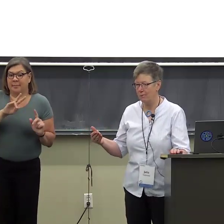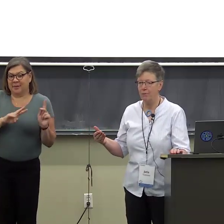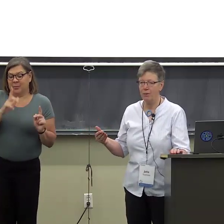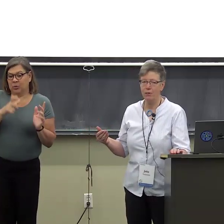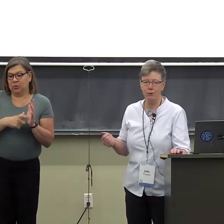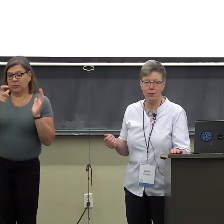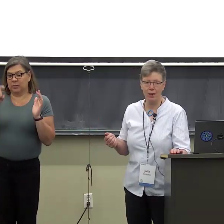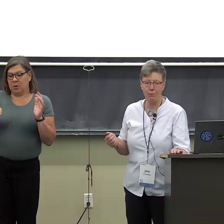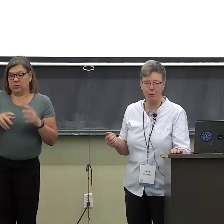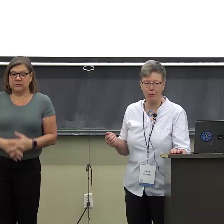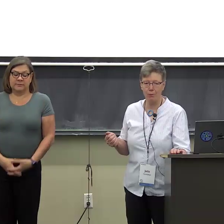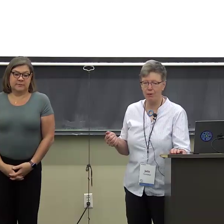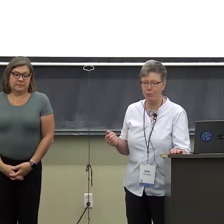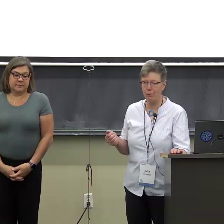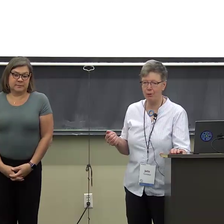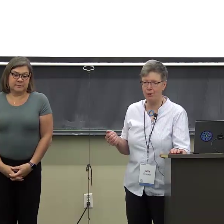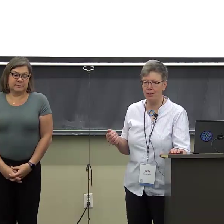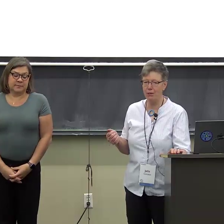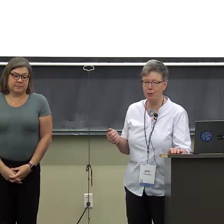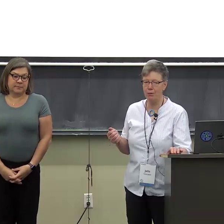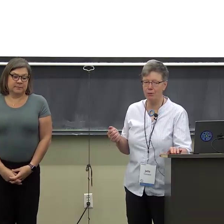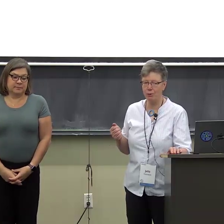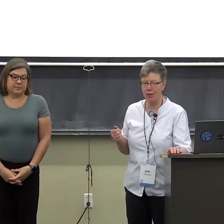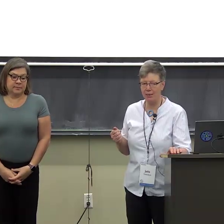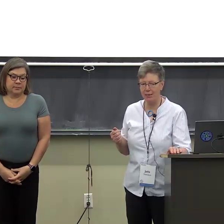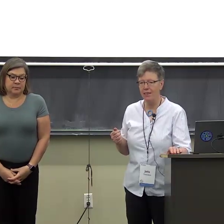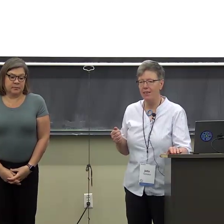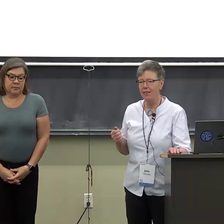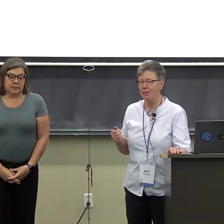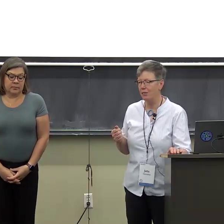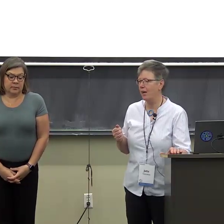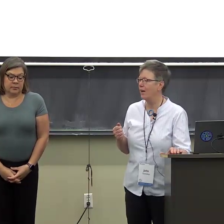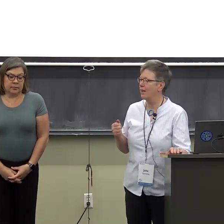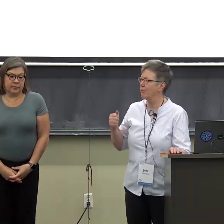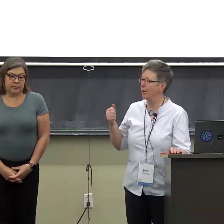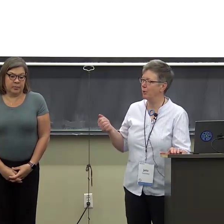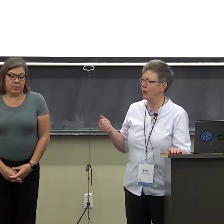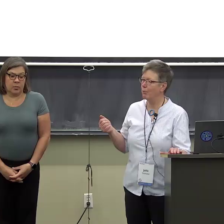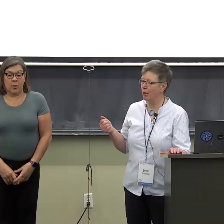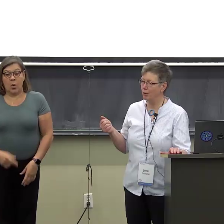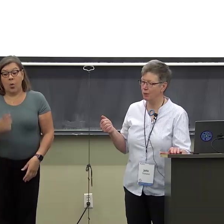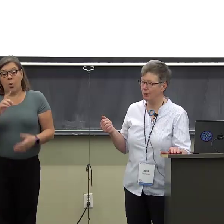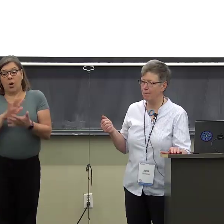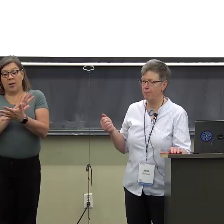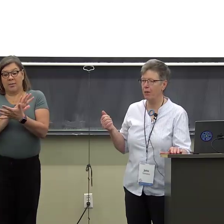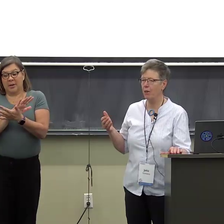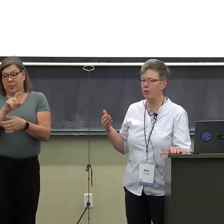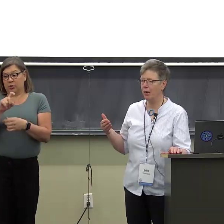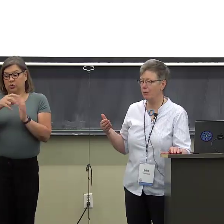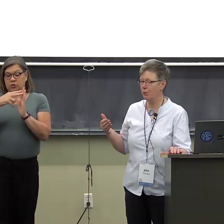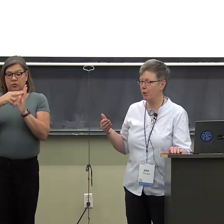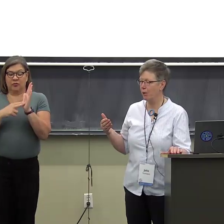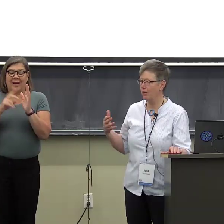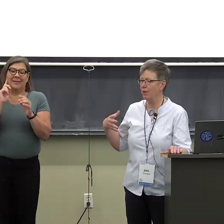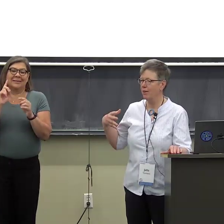most? So for example, one of the papers that you would have read is a paper about a